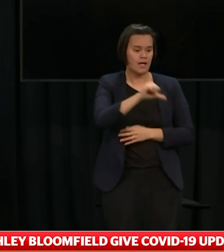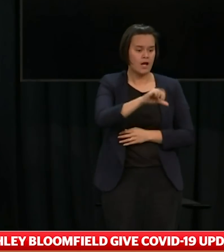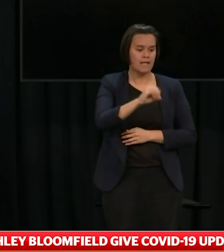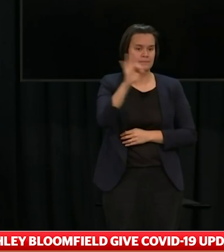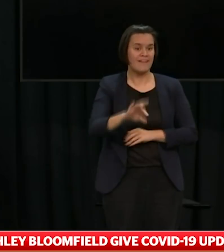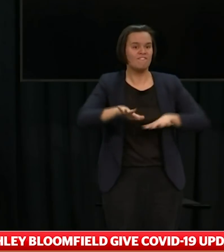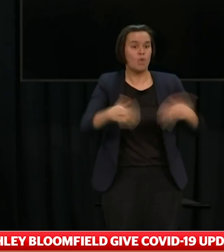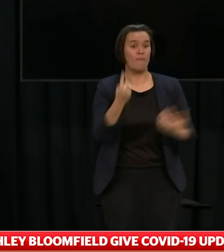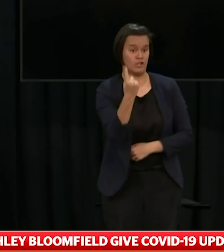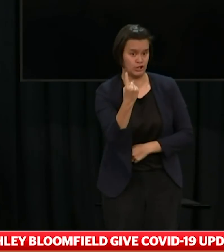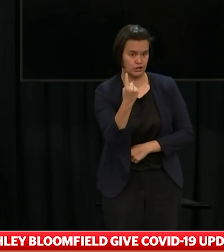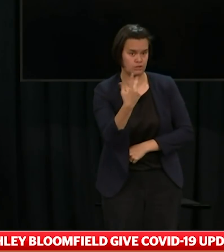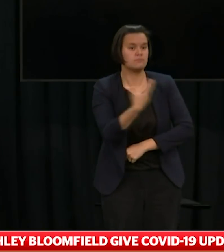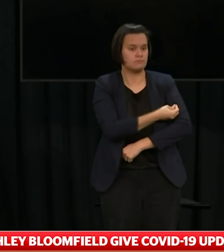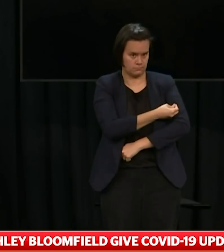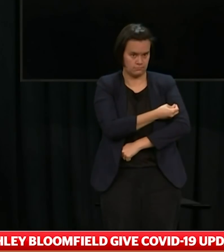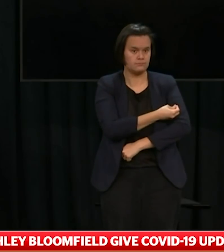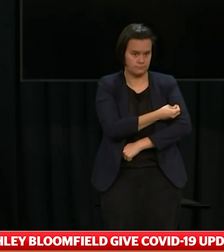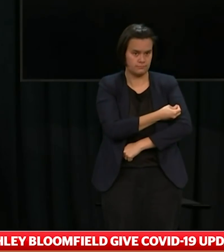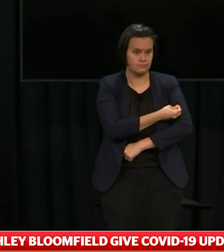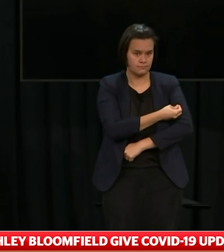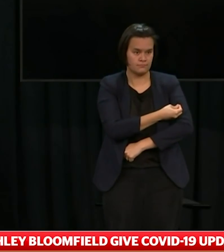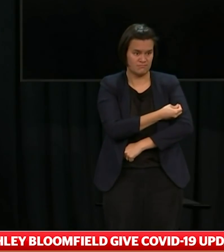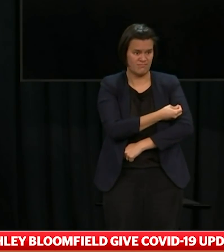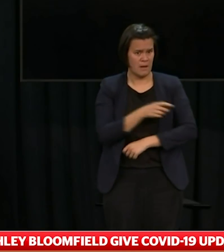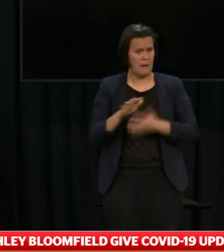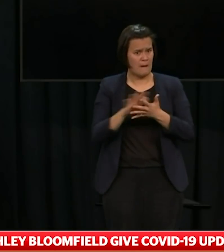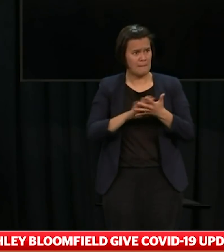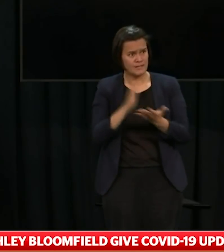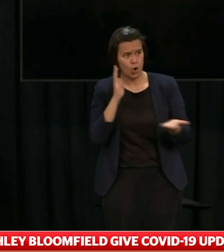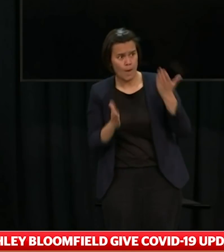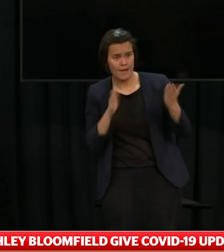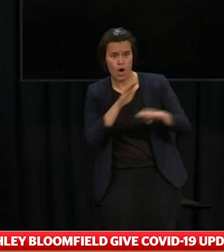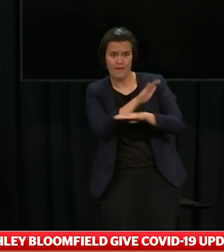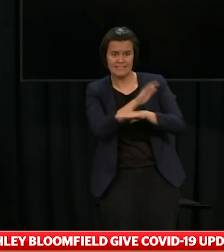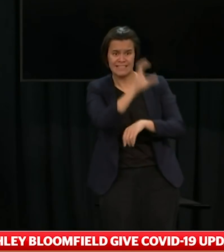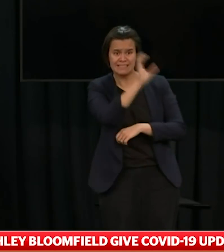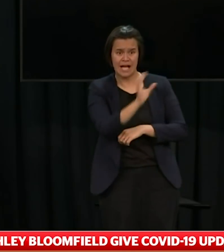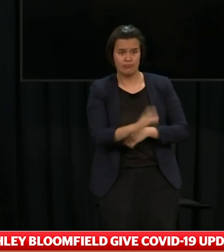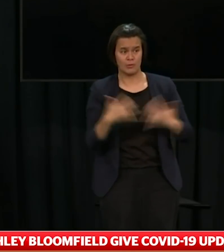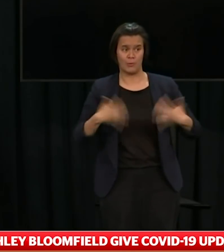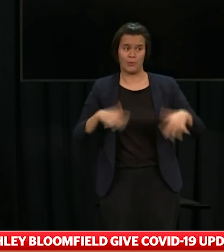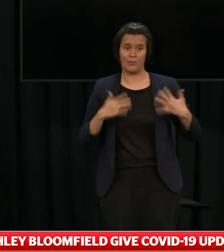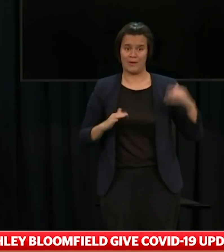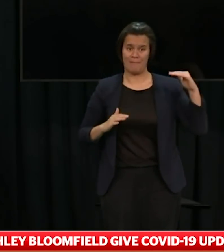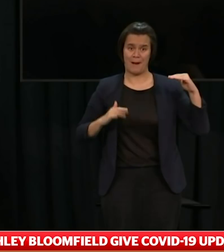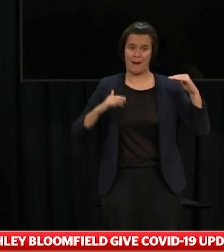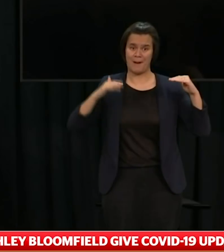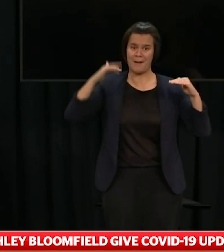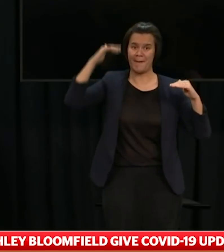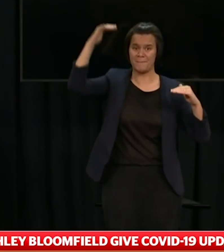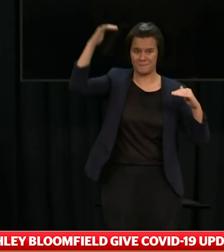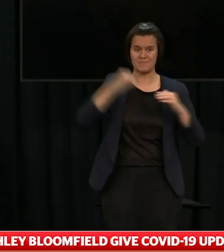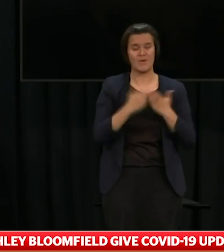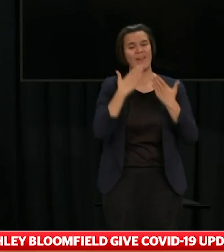fast becoming amongst the most vaccinated countries in the world. And to Tamaki Makaurau, we thank you for those efforts. But